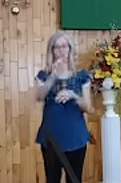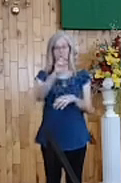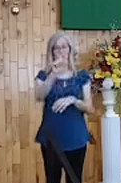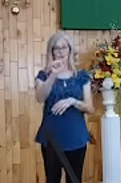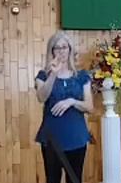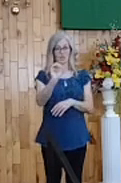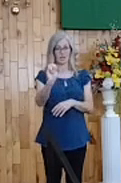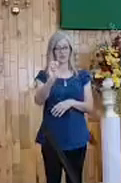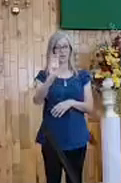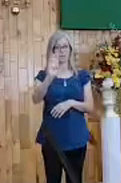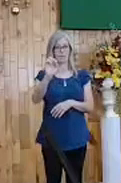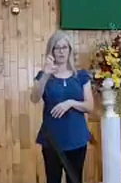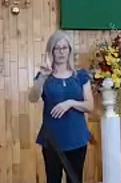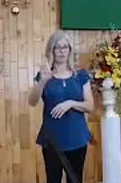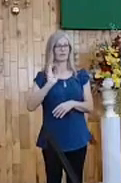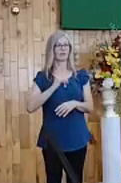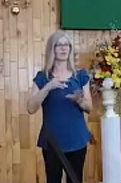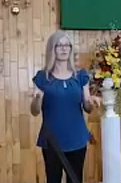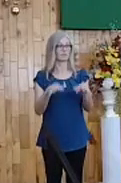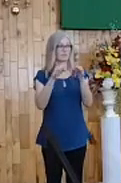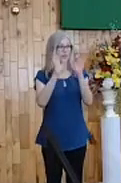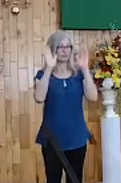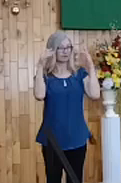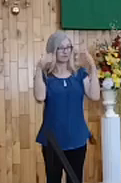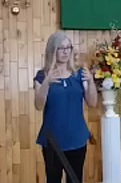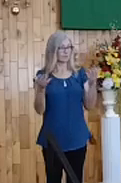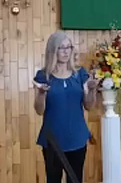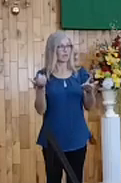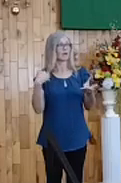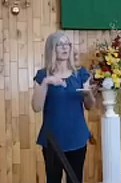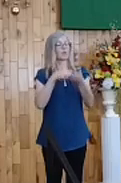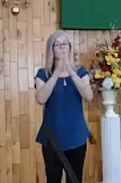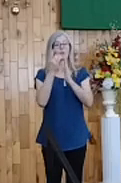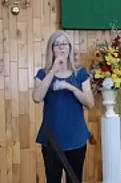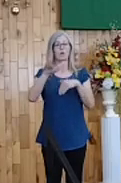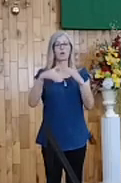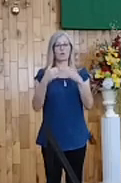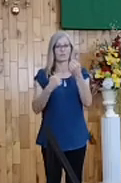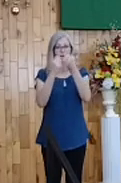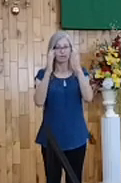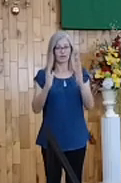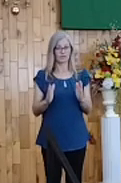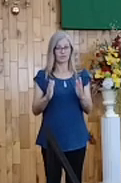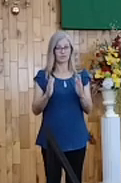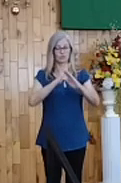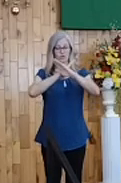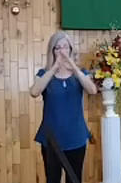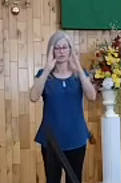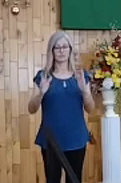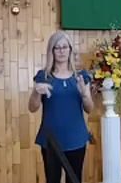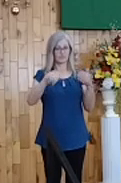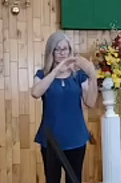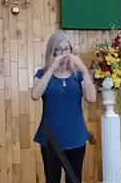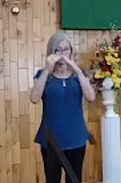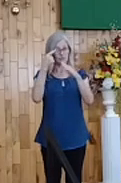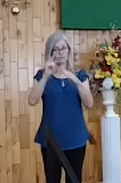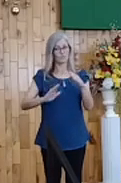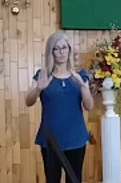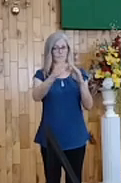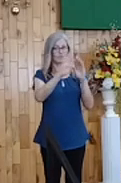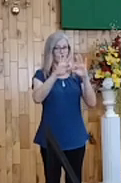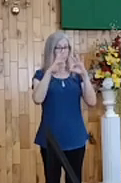Suzanne Barnard. Our Mass intentions, we pray for all benefactors, guardians of this community, and for